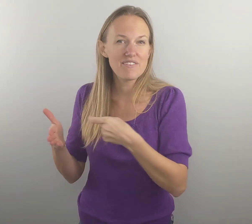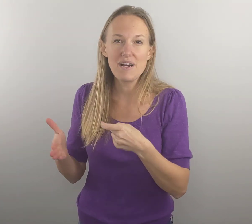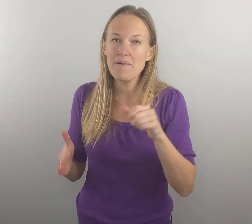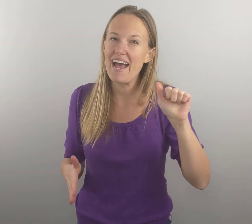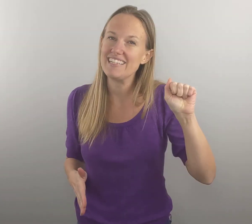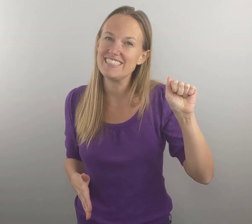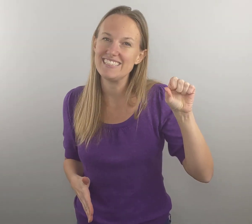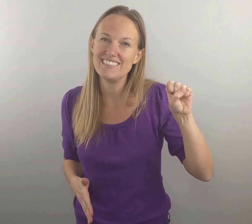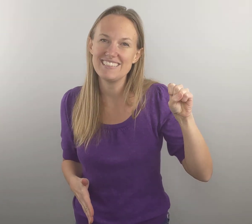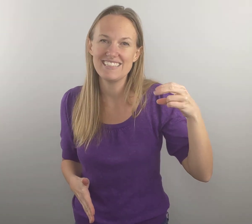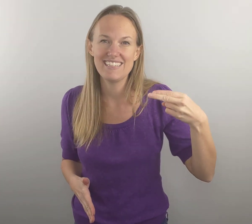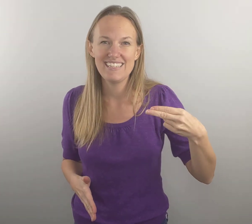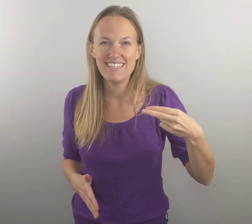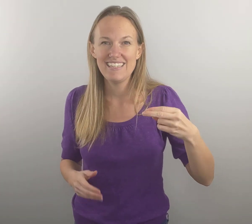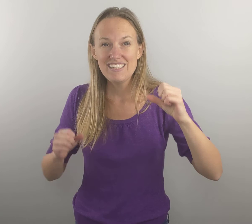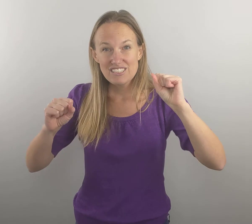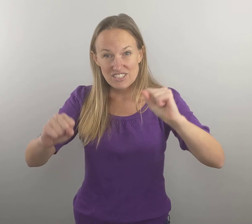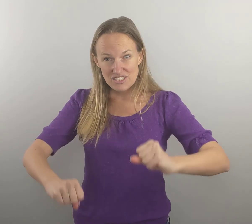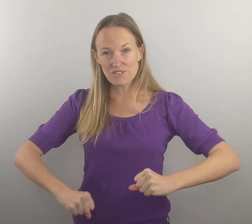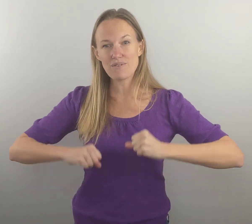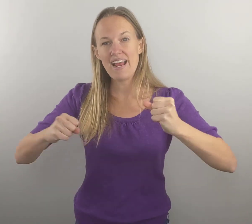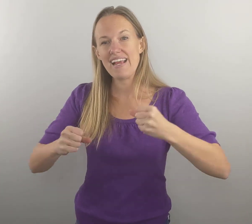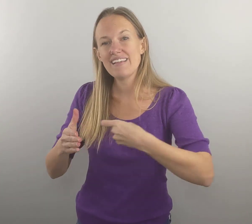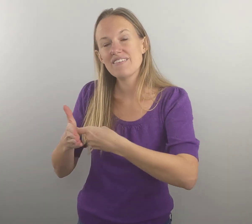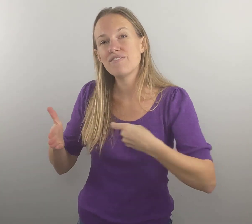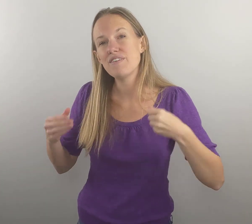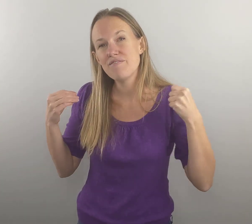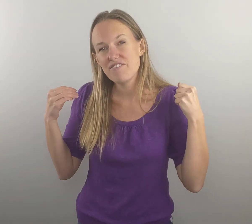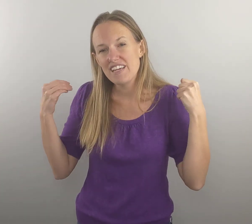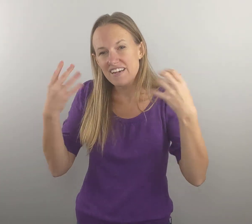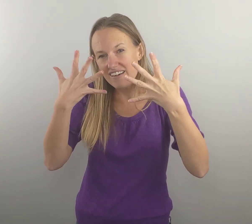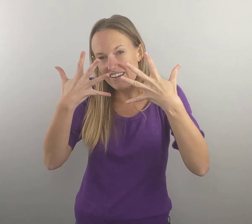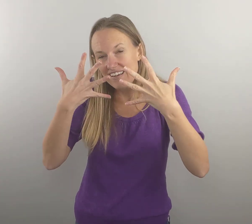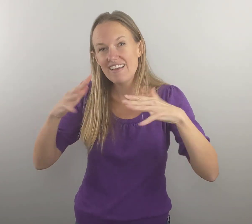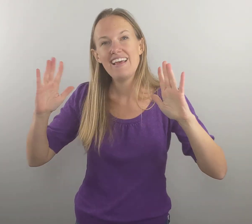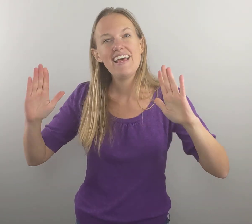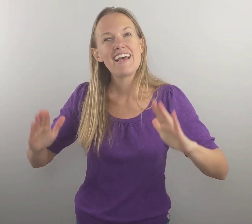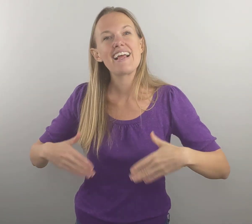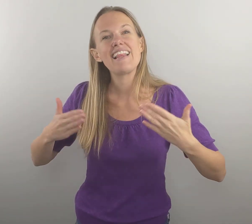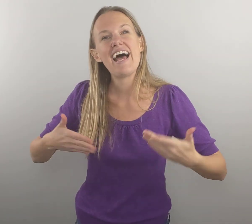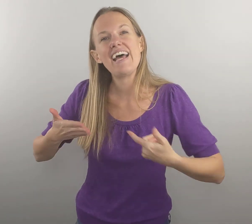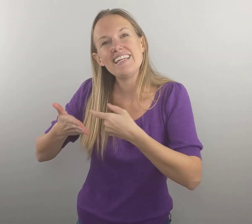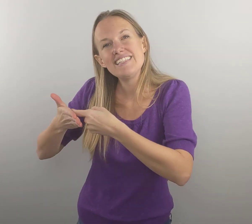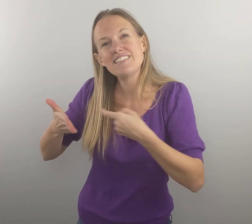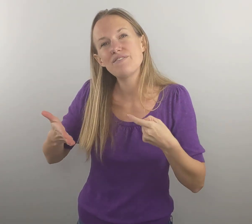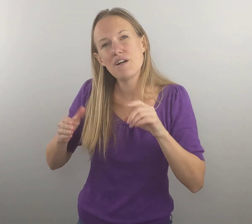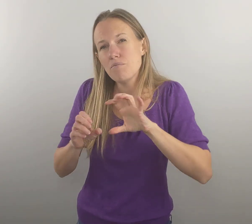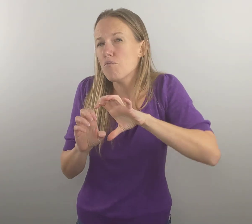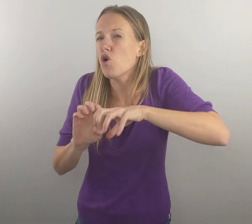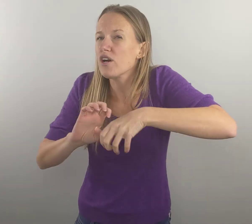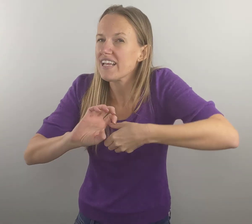from ashes, strength from fear, gladness from